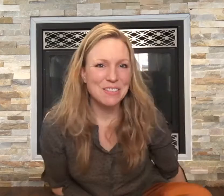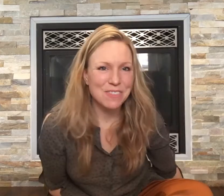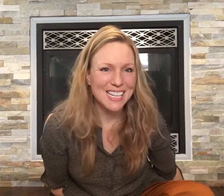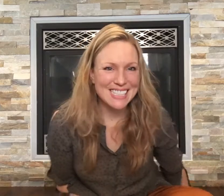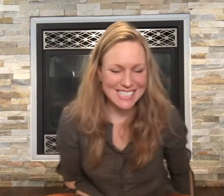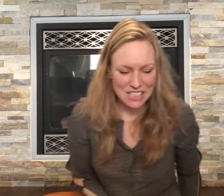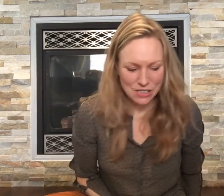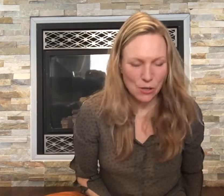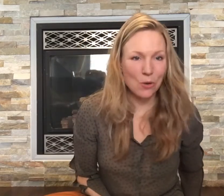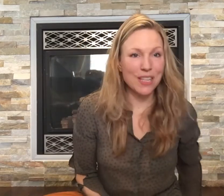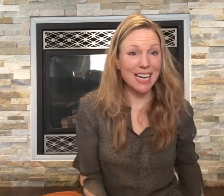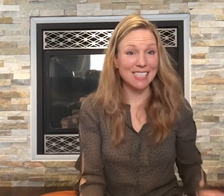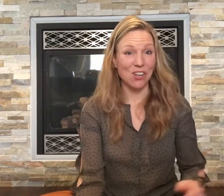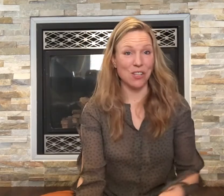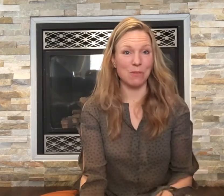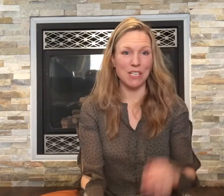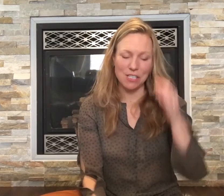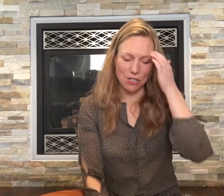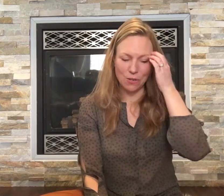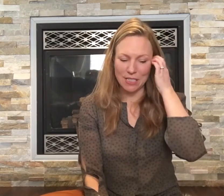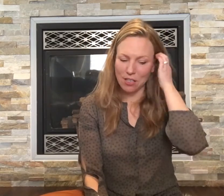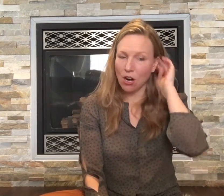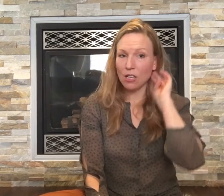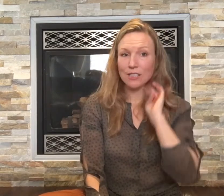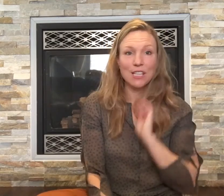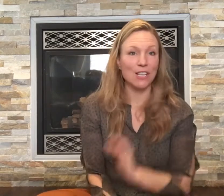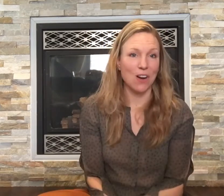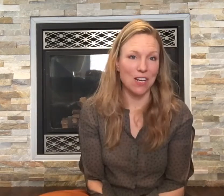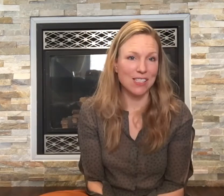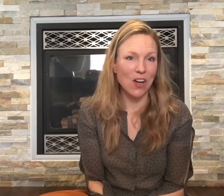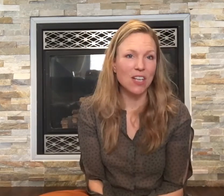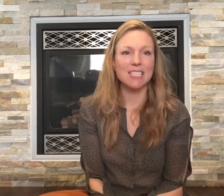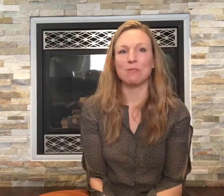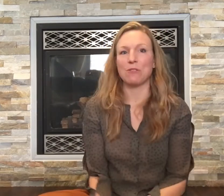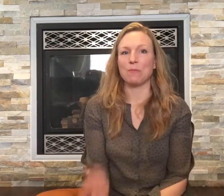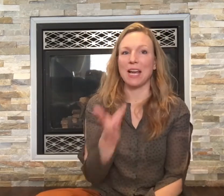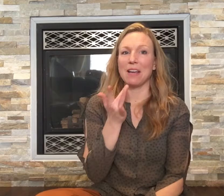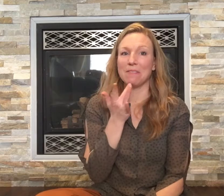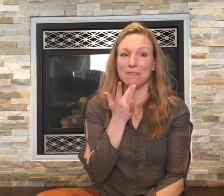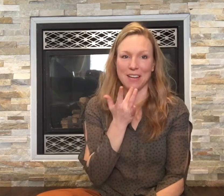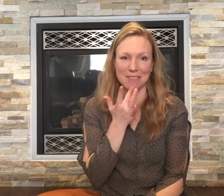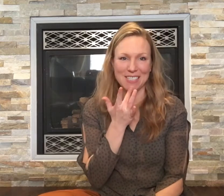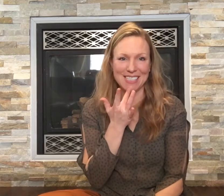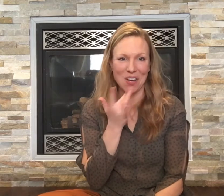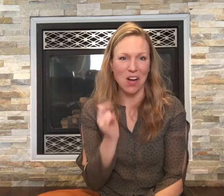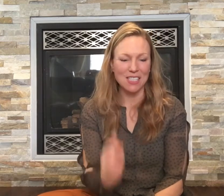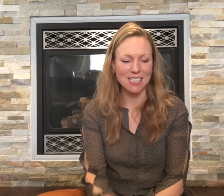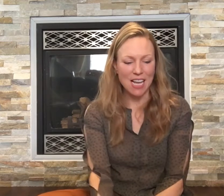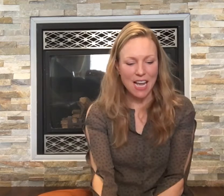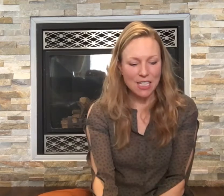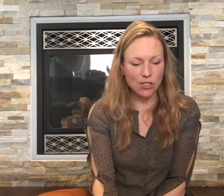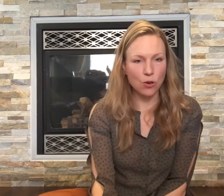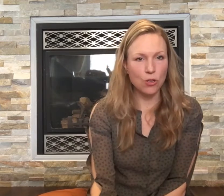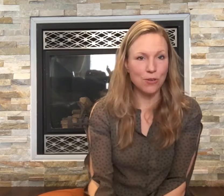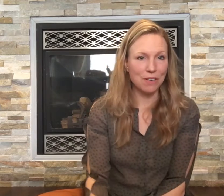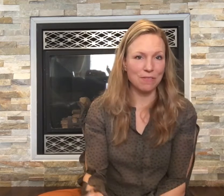Hi friends, so the next song that we're going to do is called The Garden Song. It's one of my favorite songs. So you can